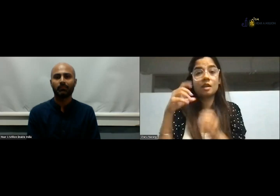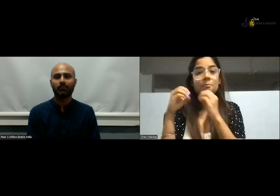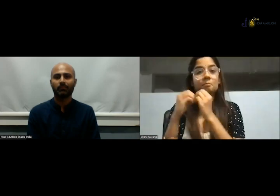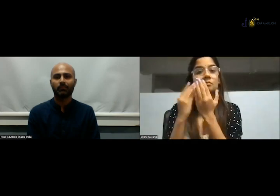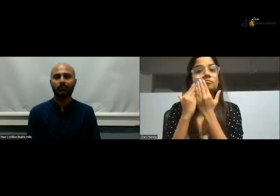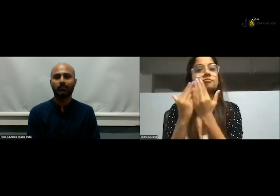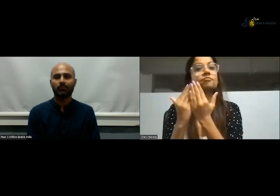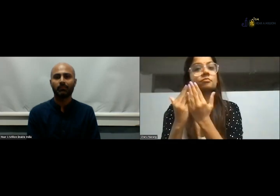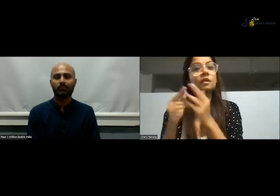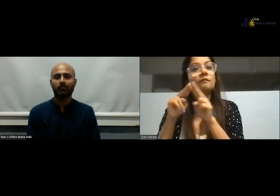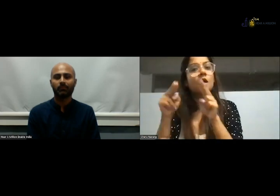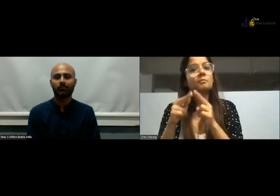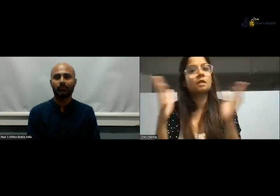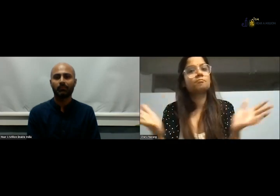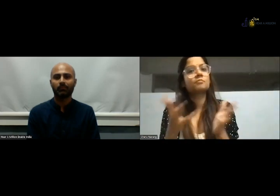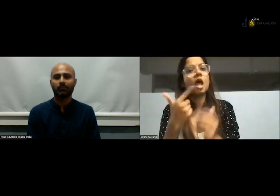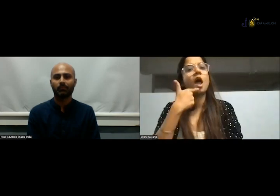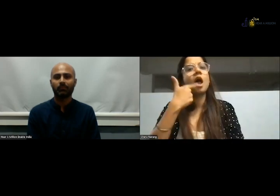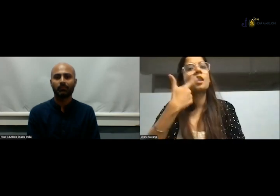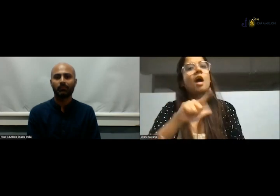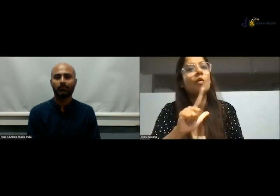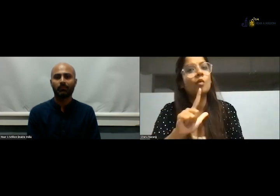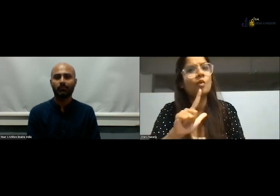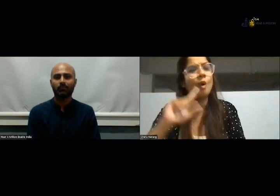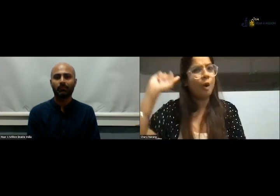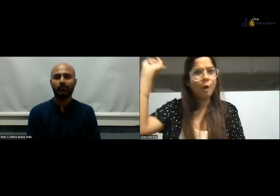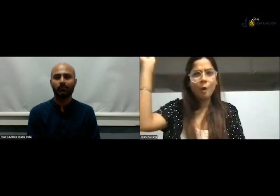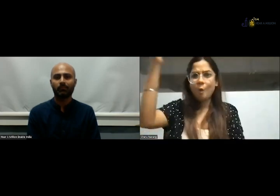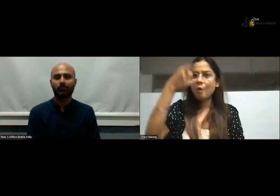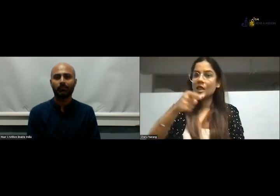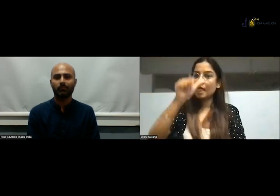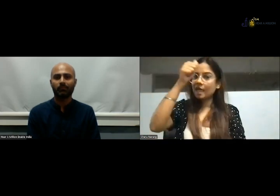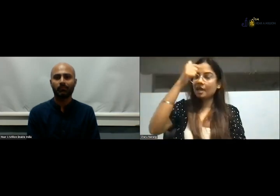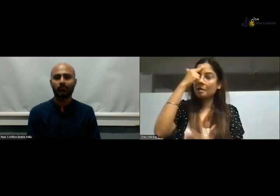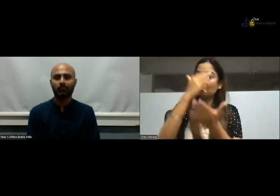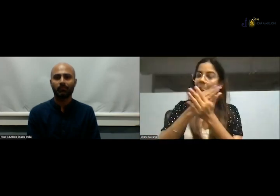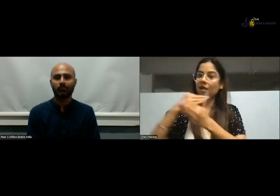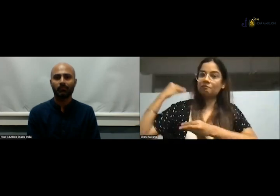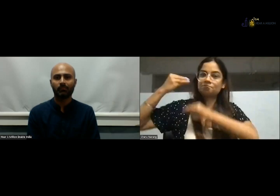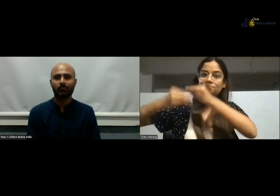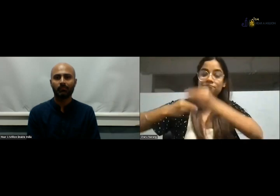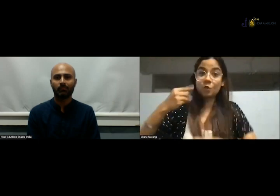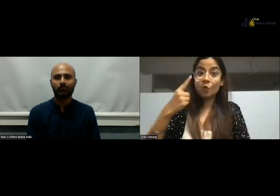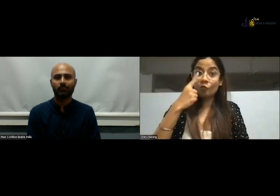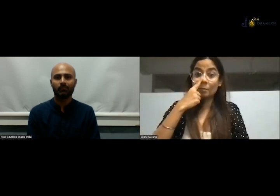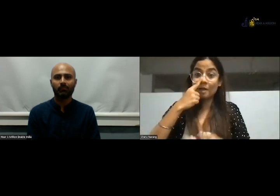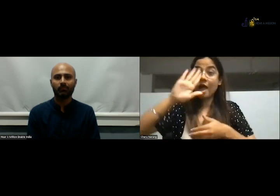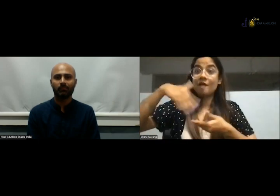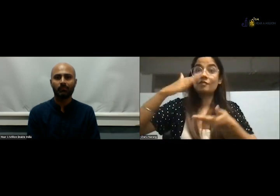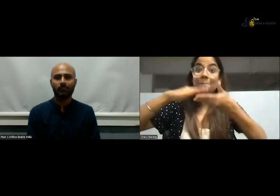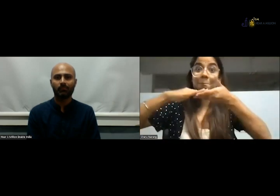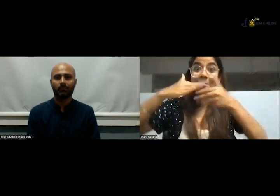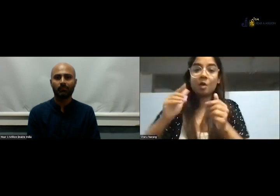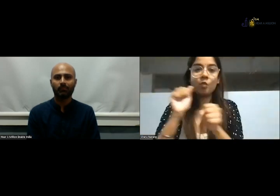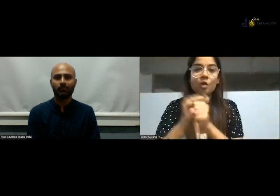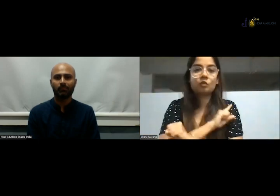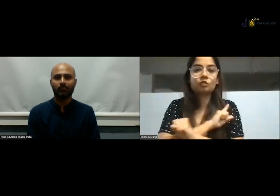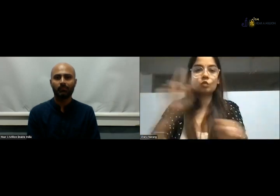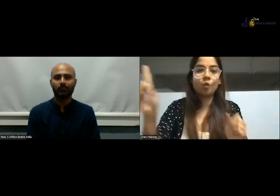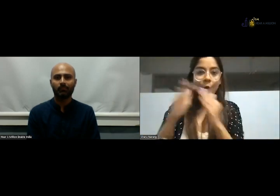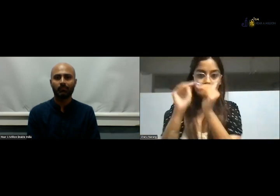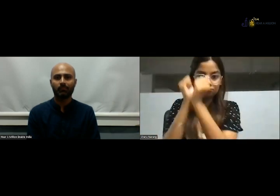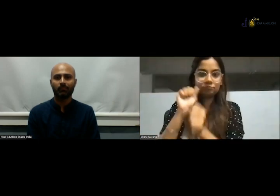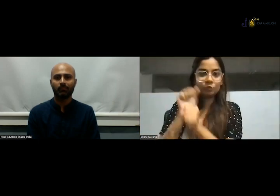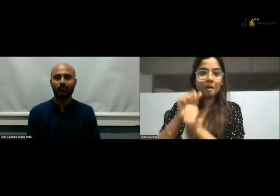I really respect her family that, family supported her to do LLB. And, in India, she